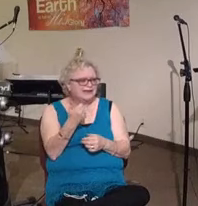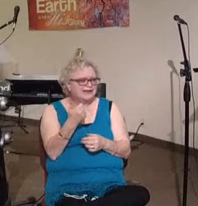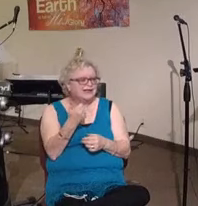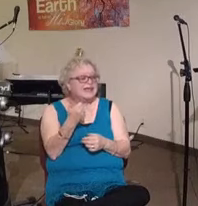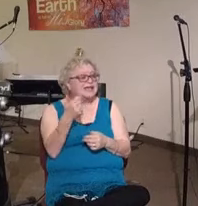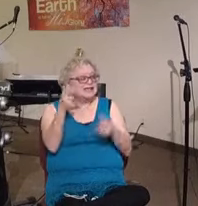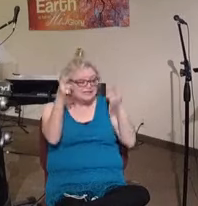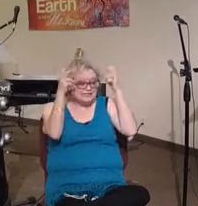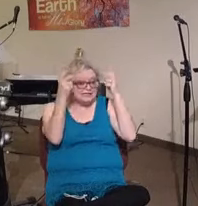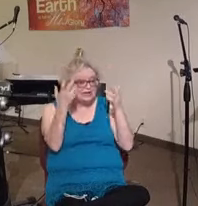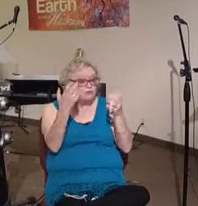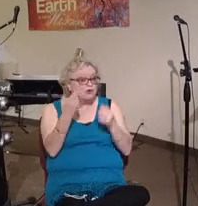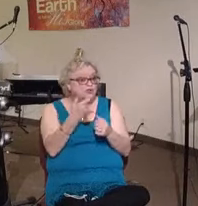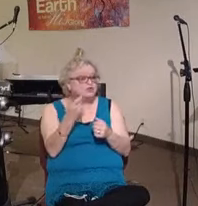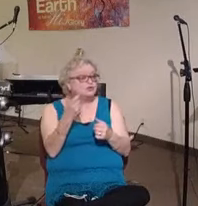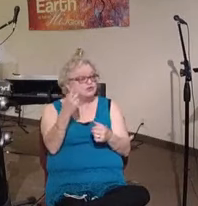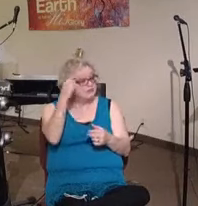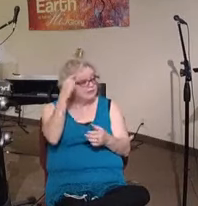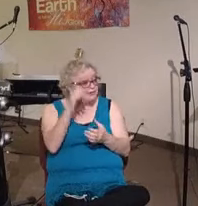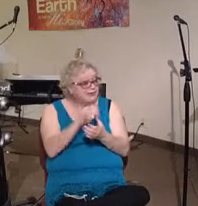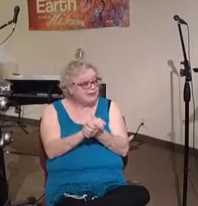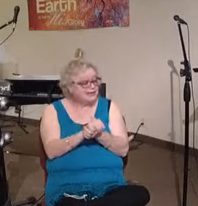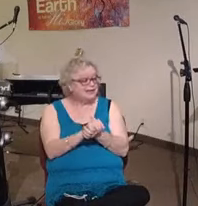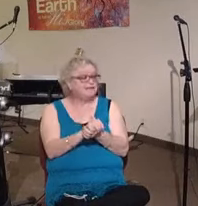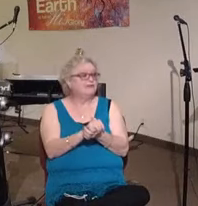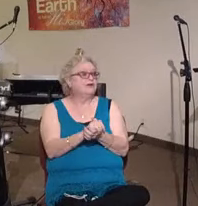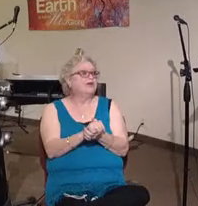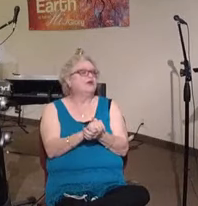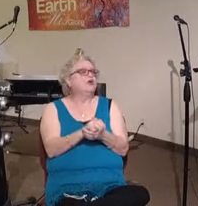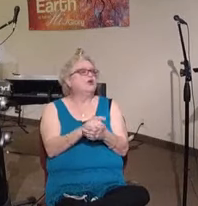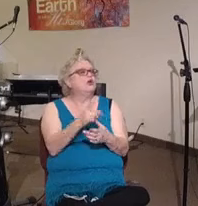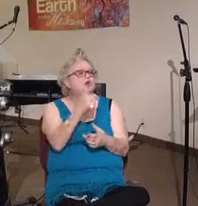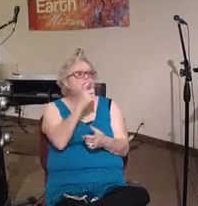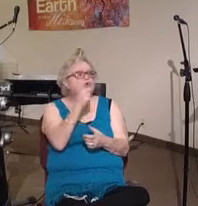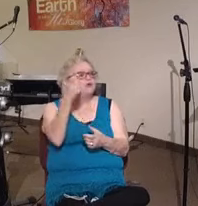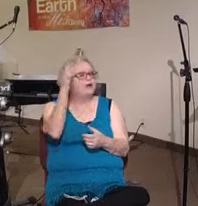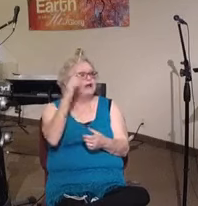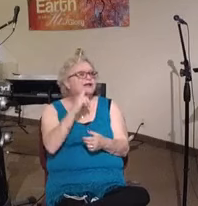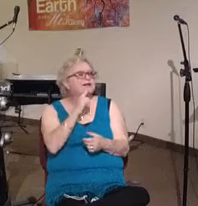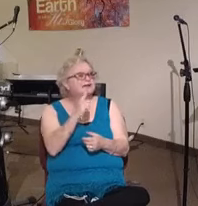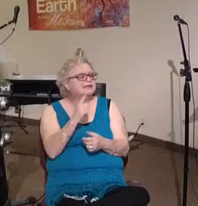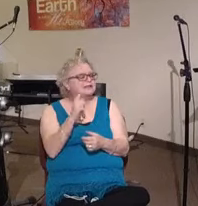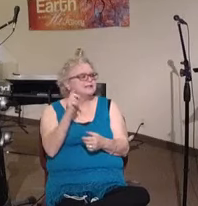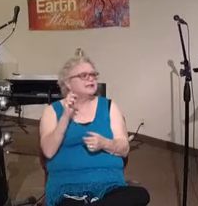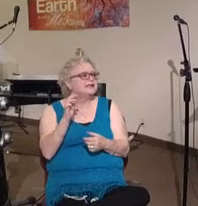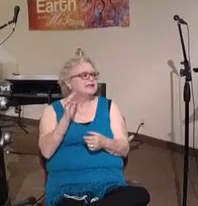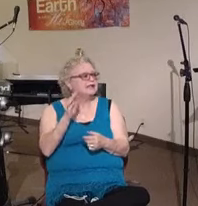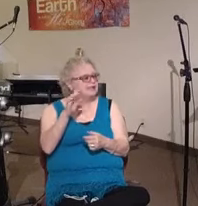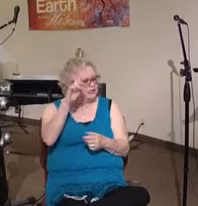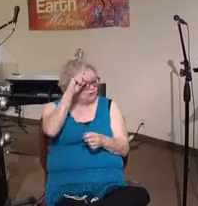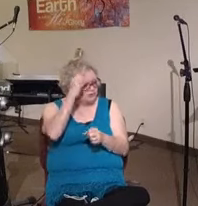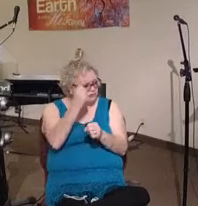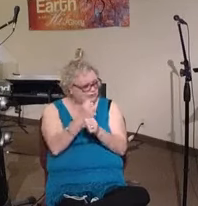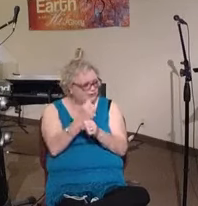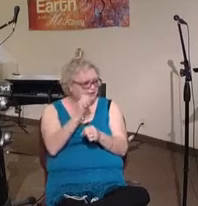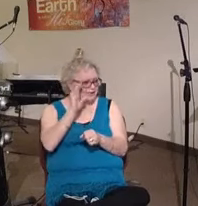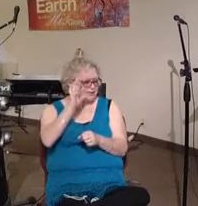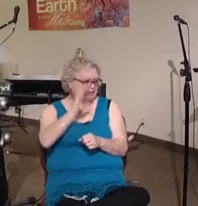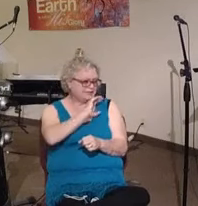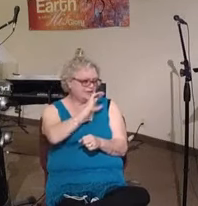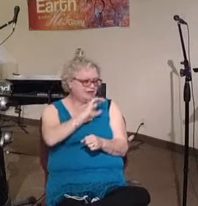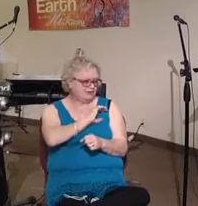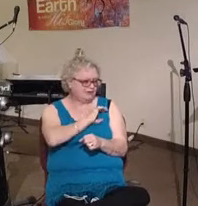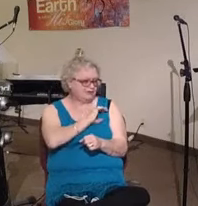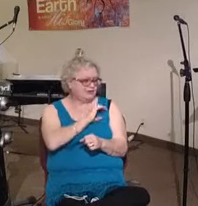Satan wants you to believe a big lie. And so if he can twist your mind about who God is, his trustworthiness of his character, then